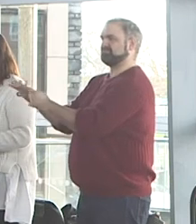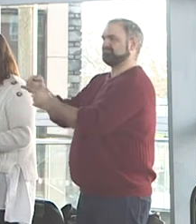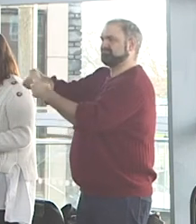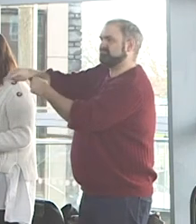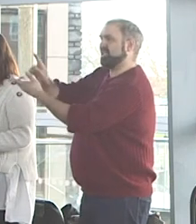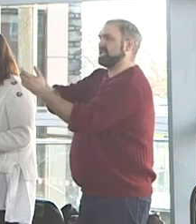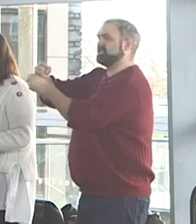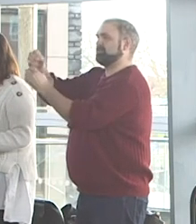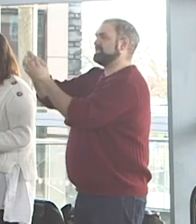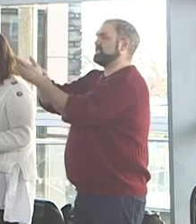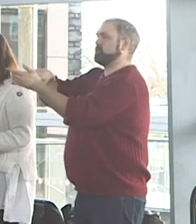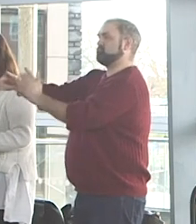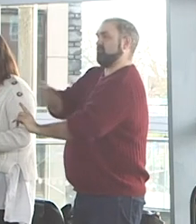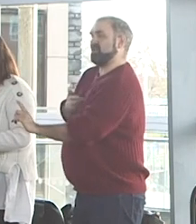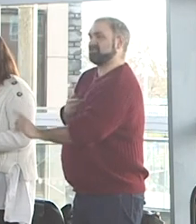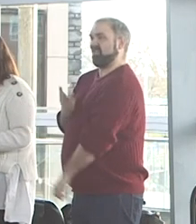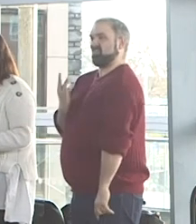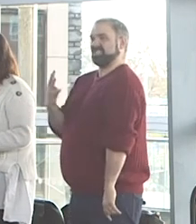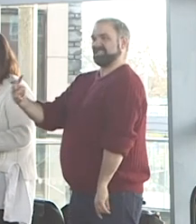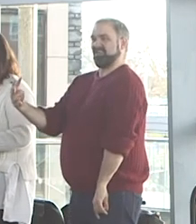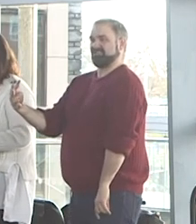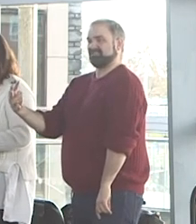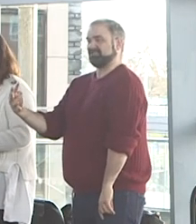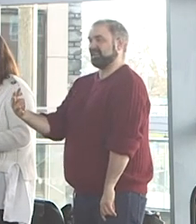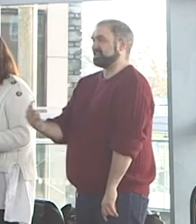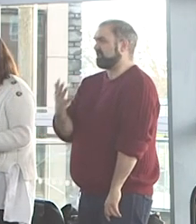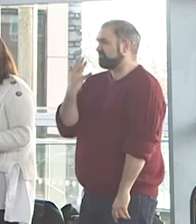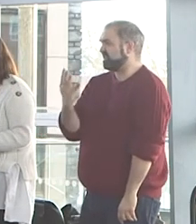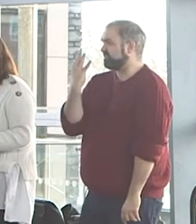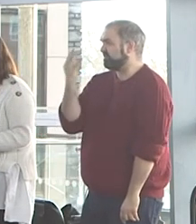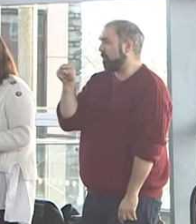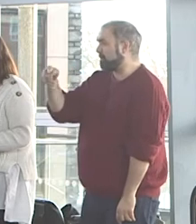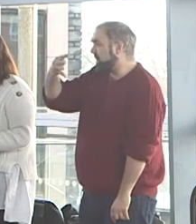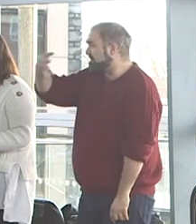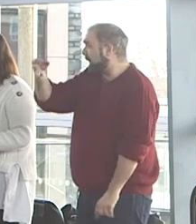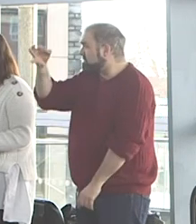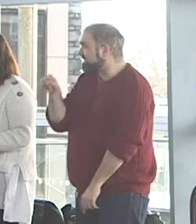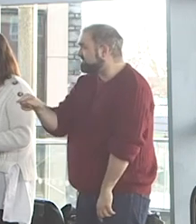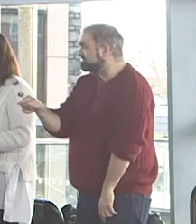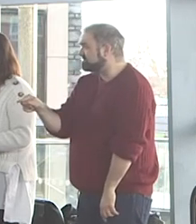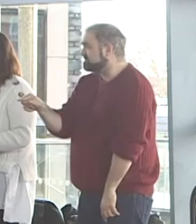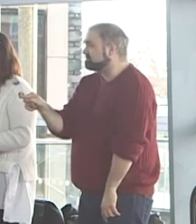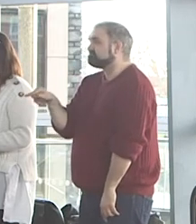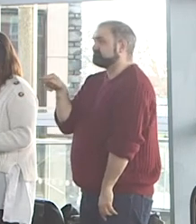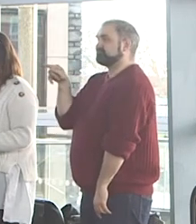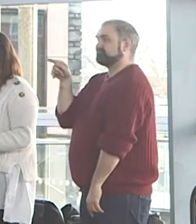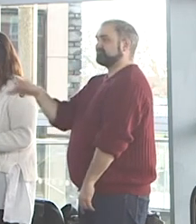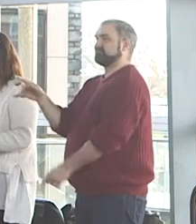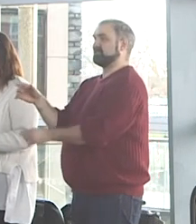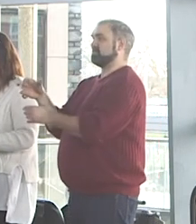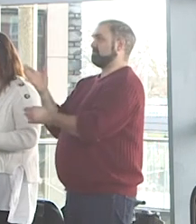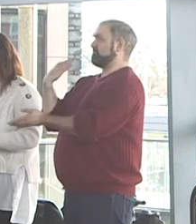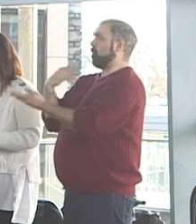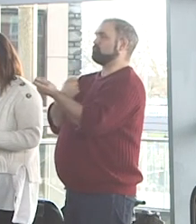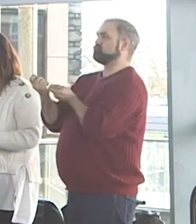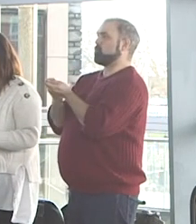towards LGBTQ rights, 39, that's 54.9% of them, were once subject to the British colonial